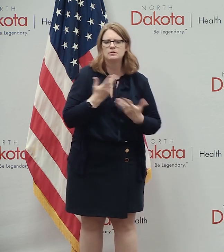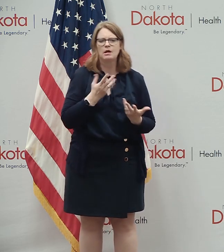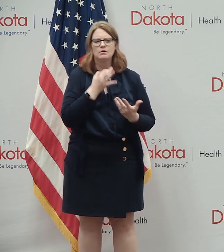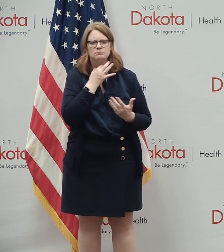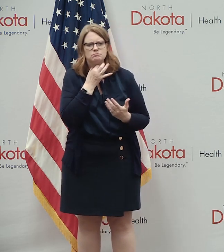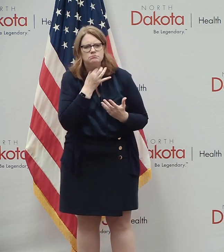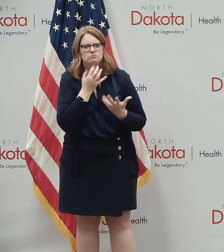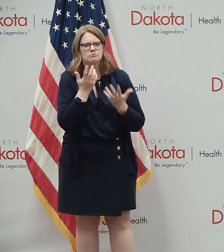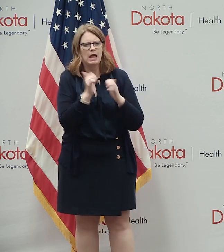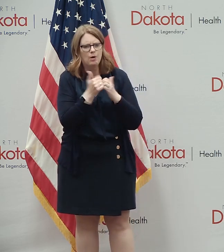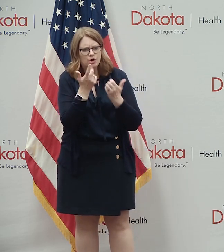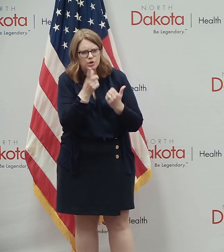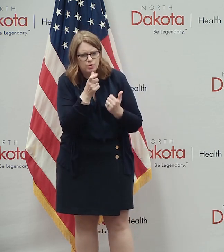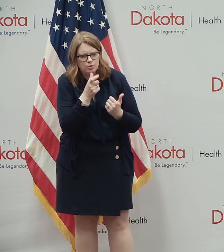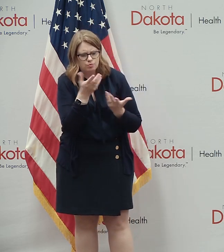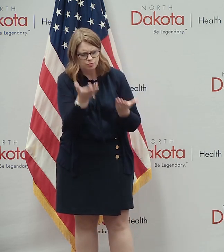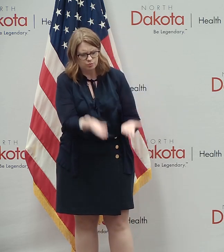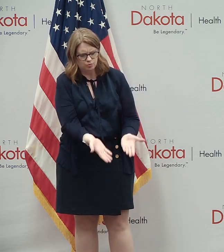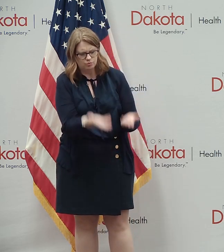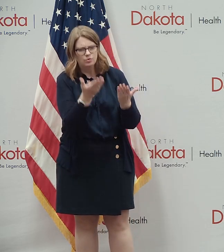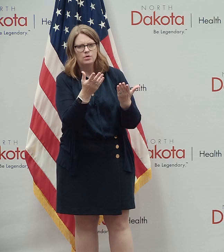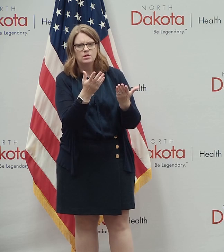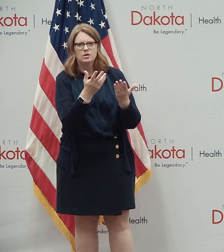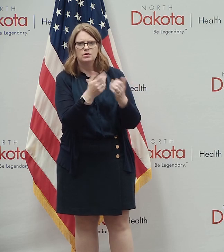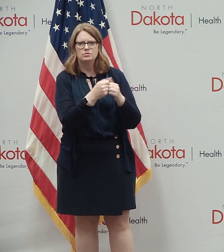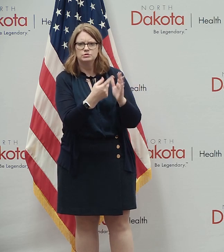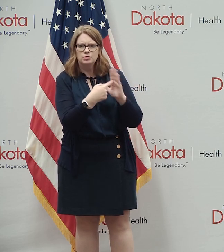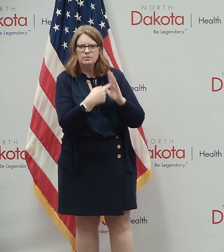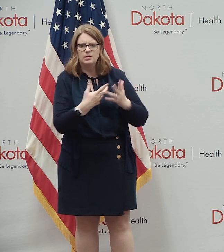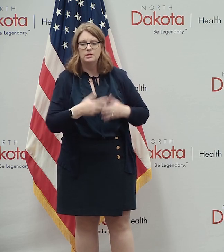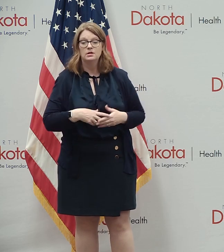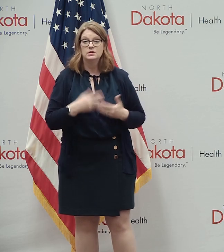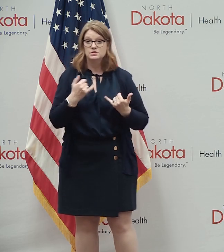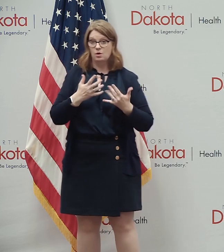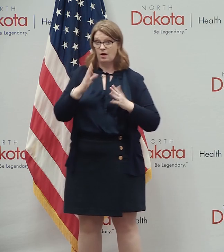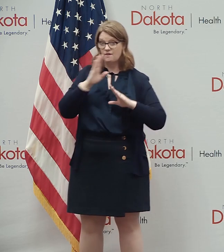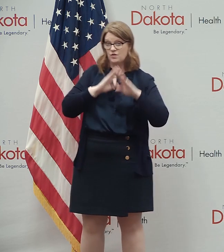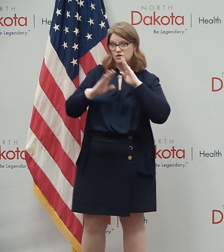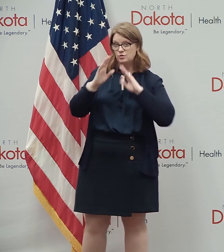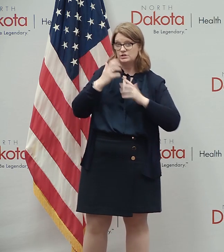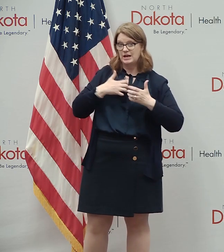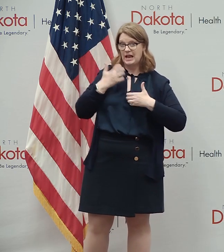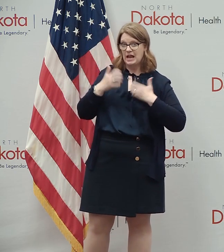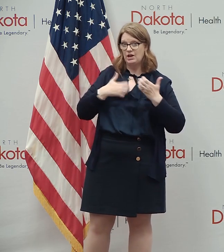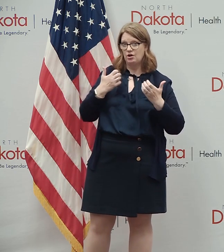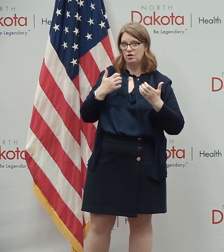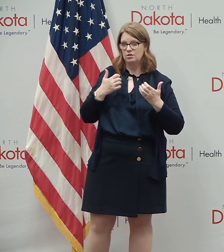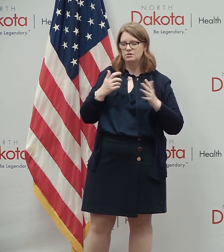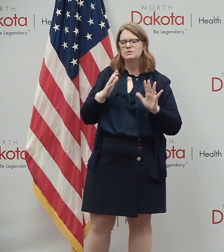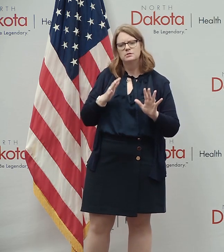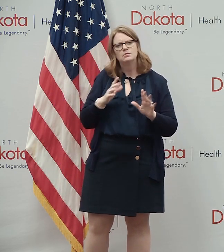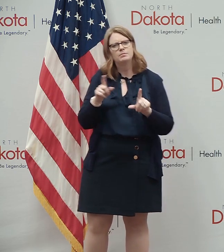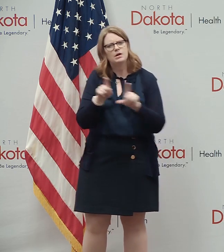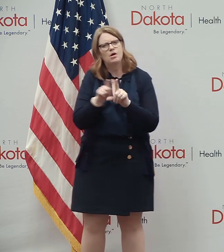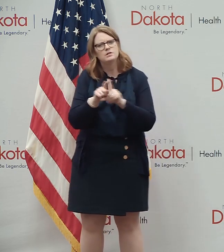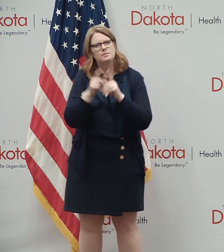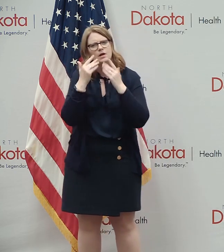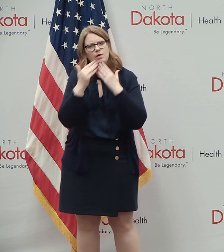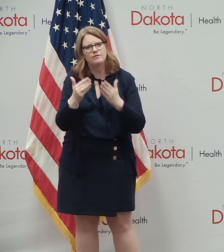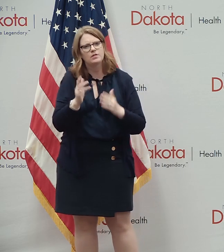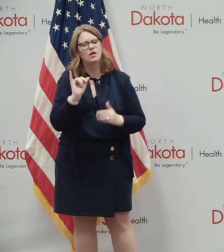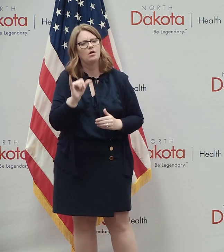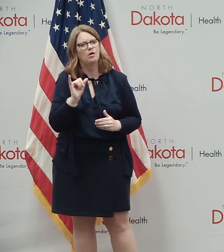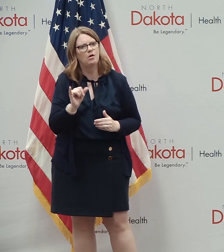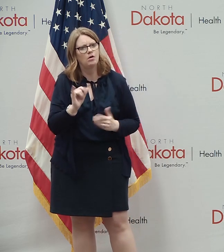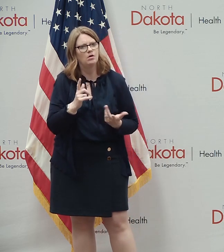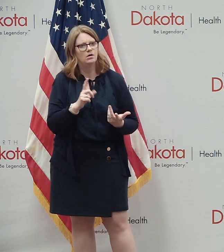bring our emotion and we bring our frustration, we bring our anger, let's also be grateful to those who bring their curiosity to learn, to really